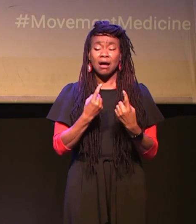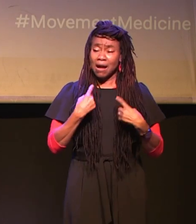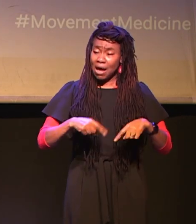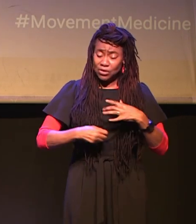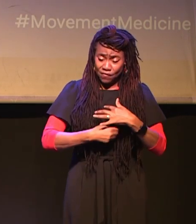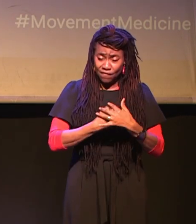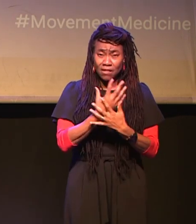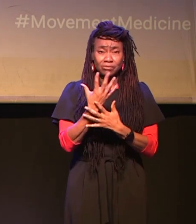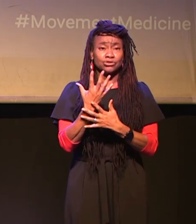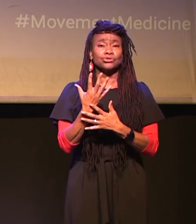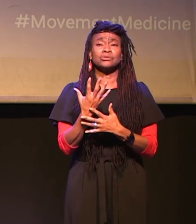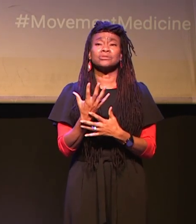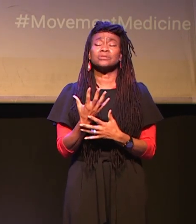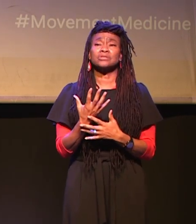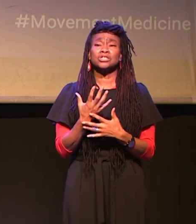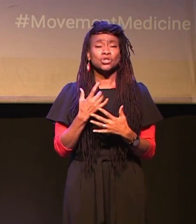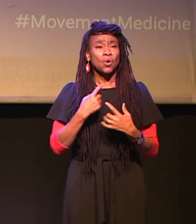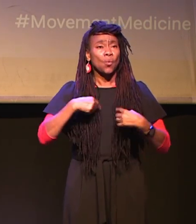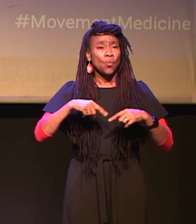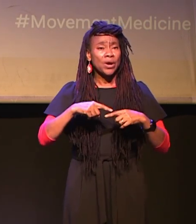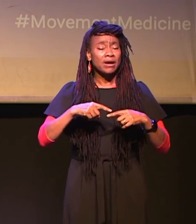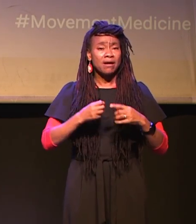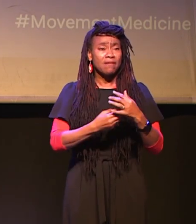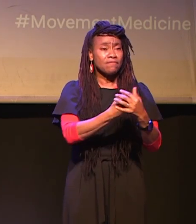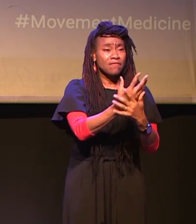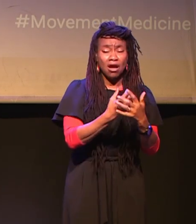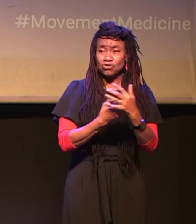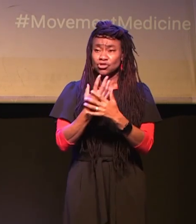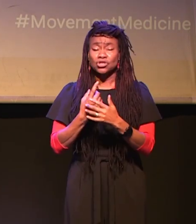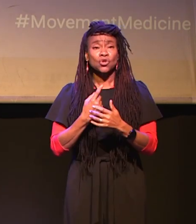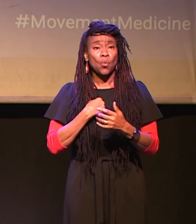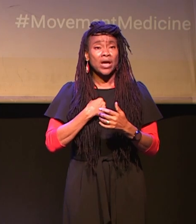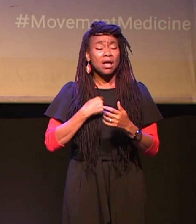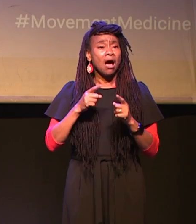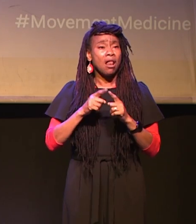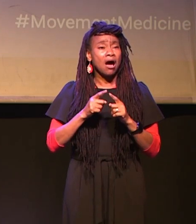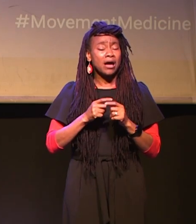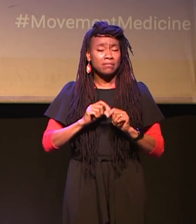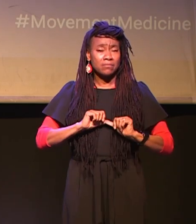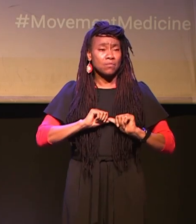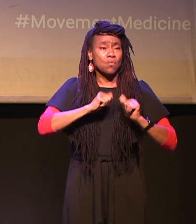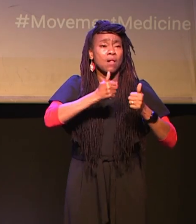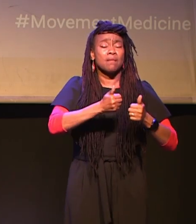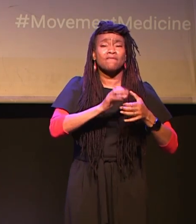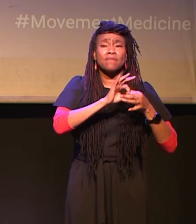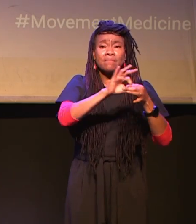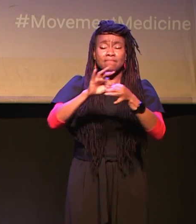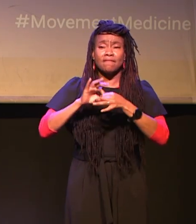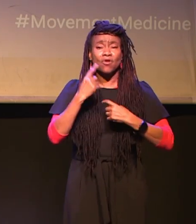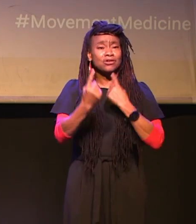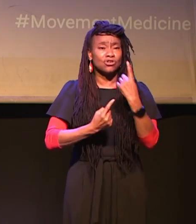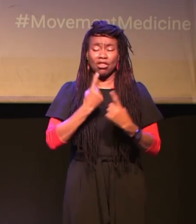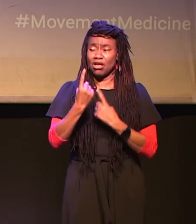in that mutual activation of each other's medicine. So thank you, Suleiman, for that question as well.